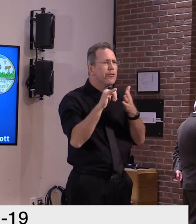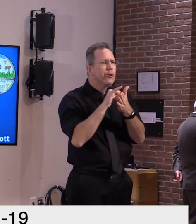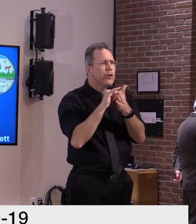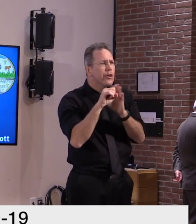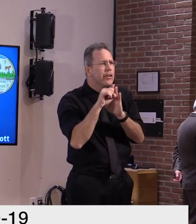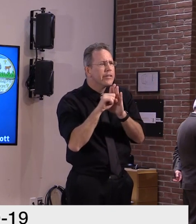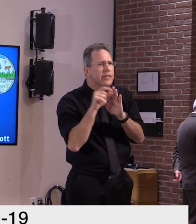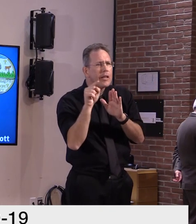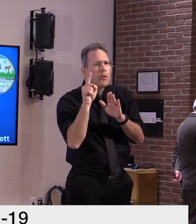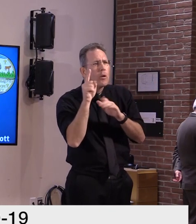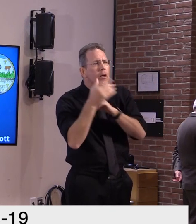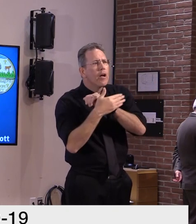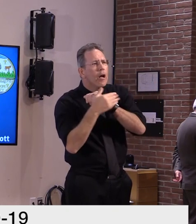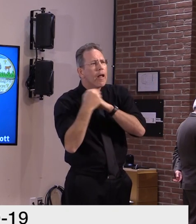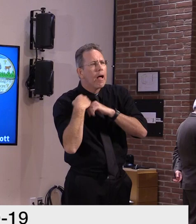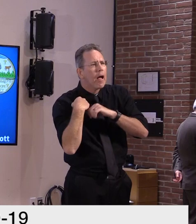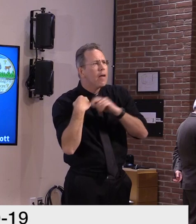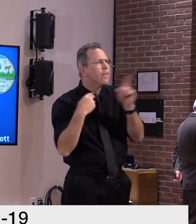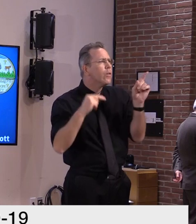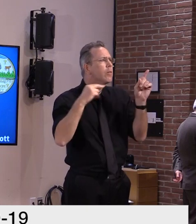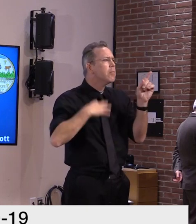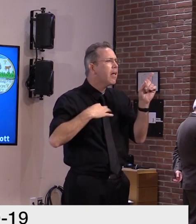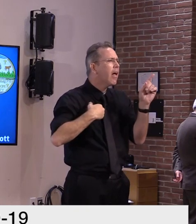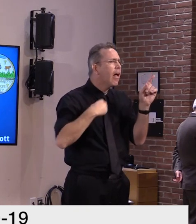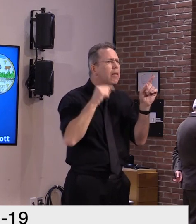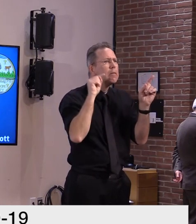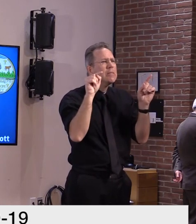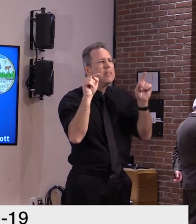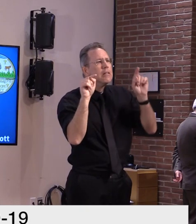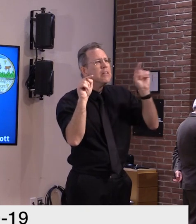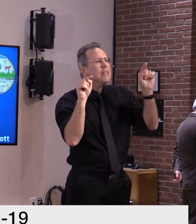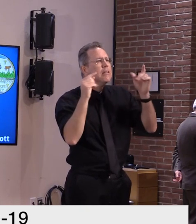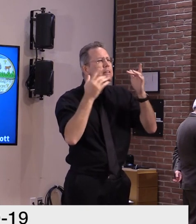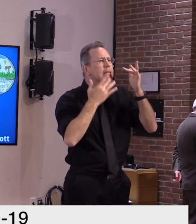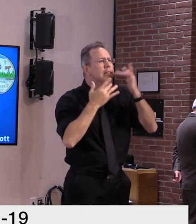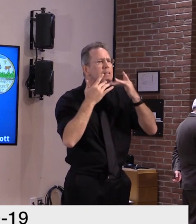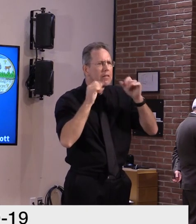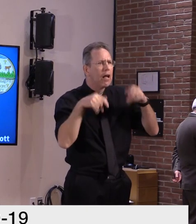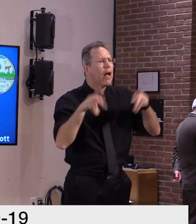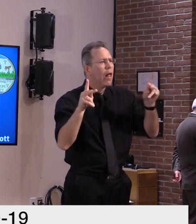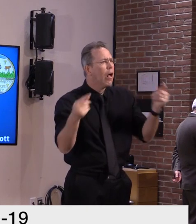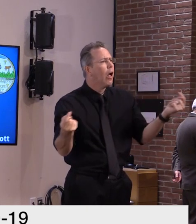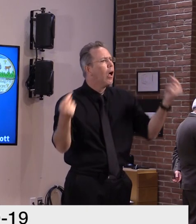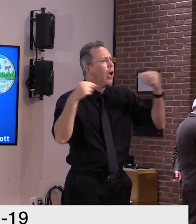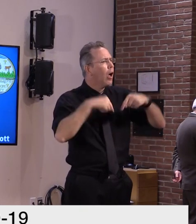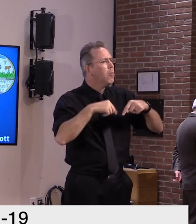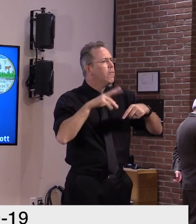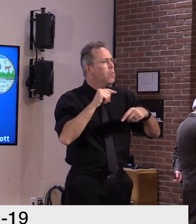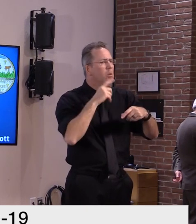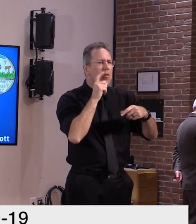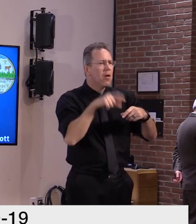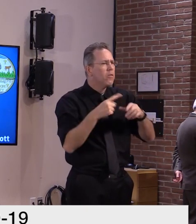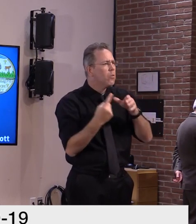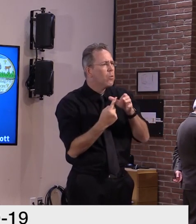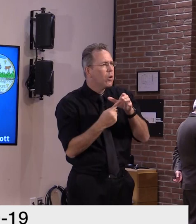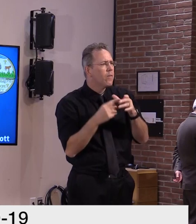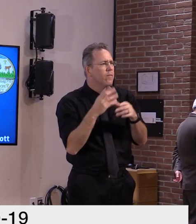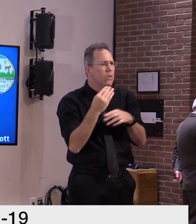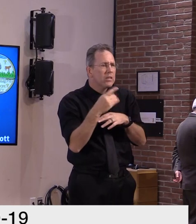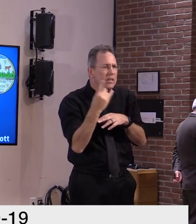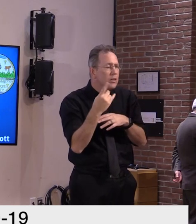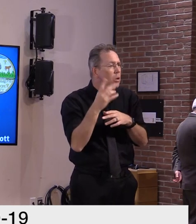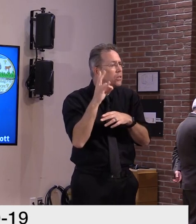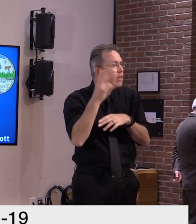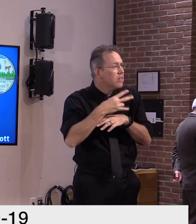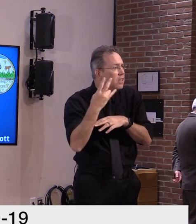Pennsylvania can come here without quarantining for 14 days or 7 days and getting a test. And the